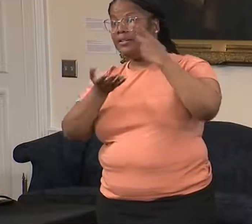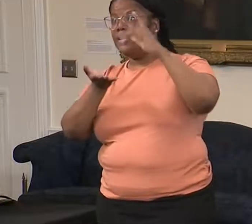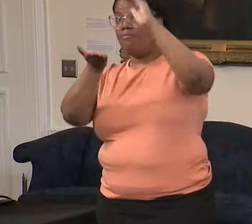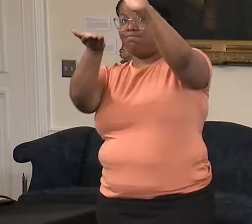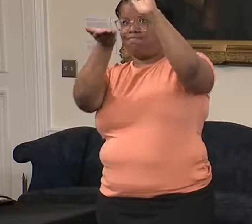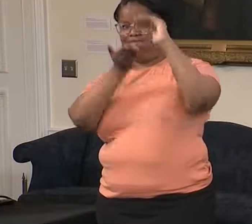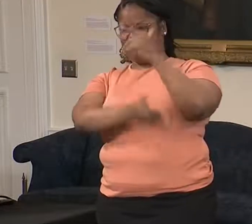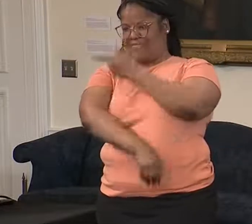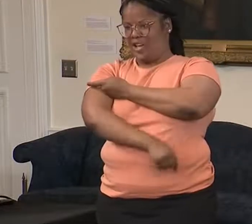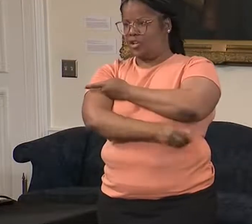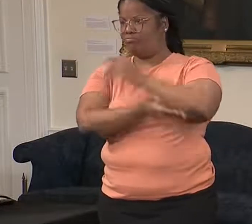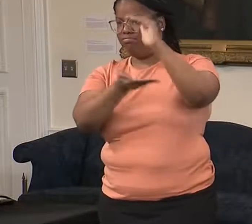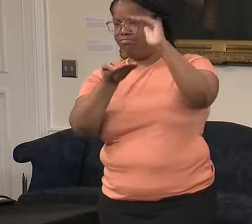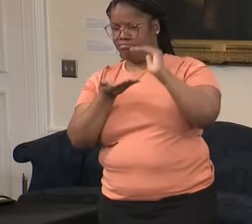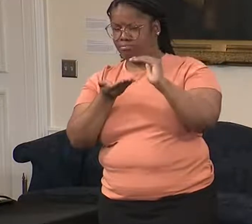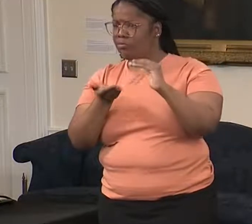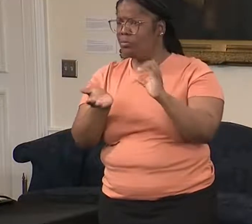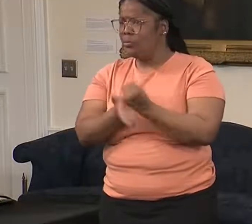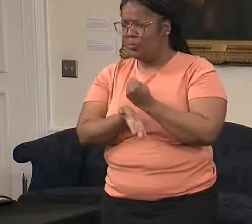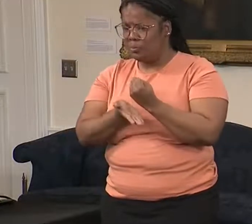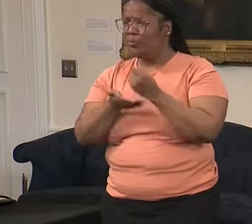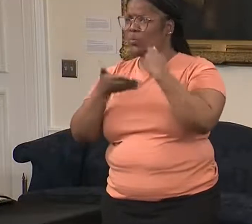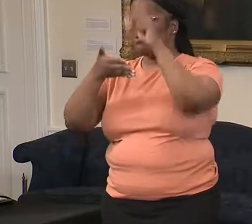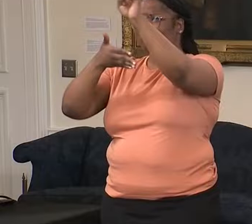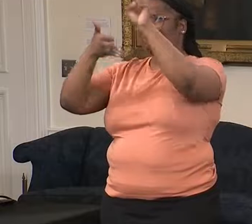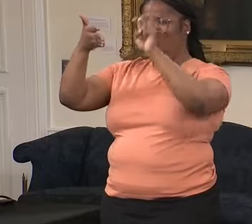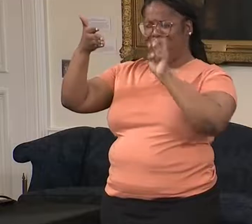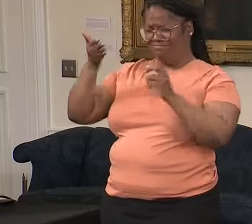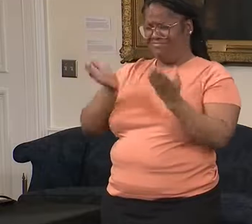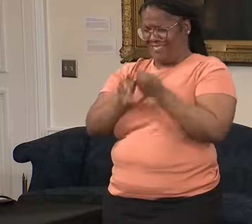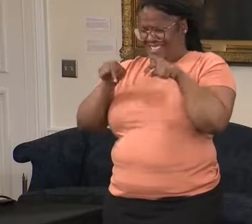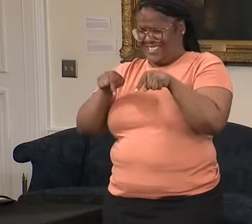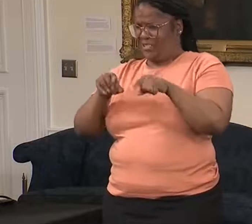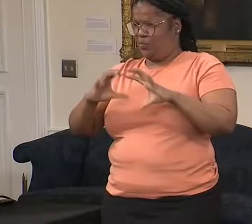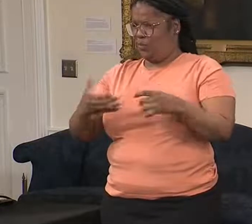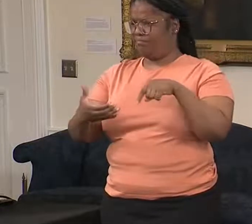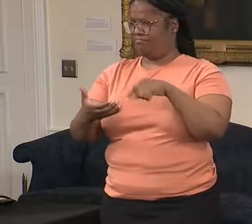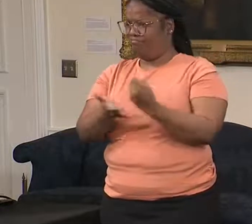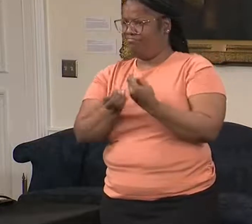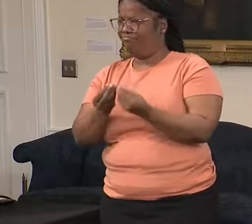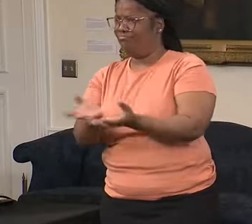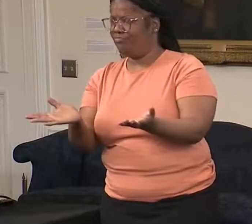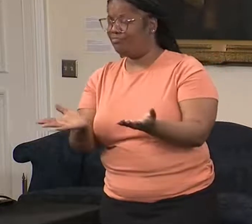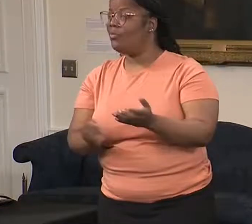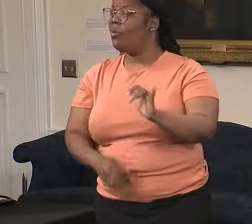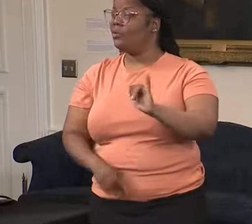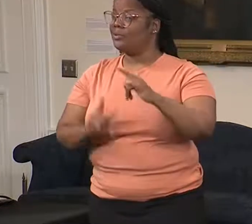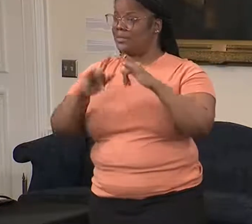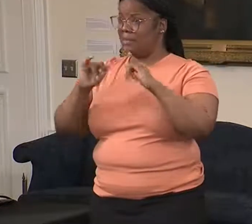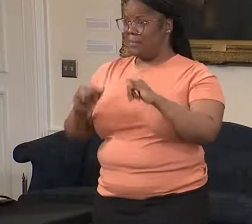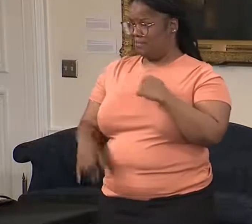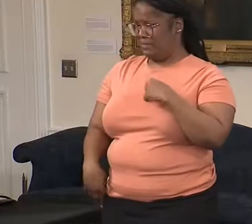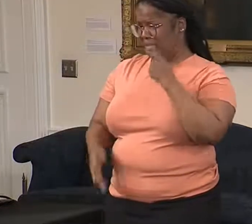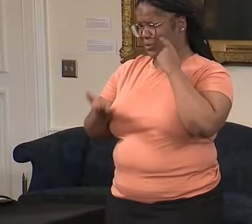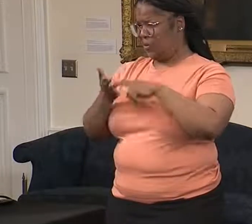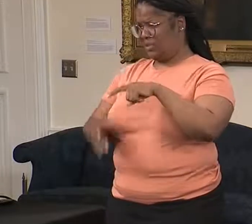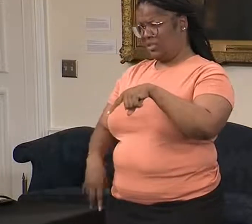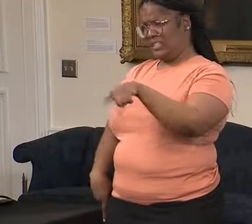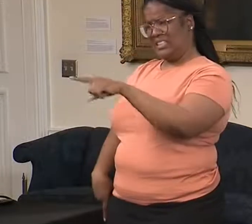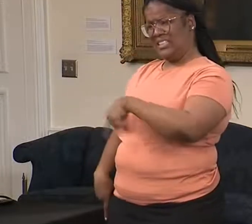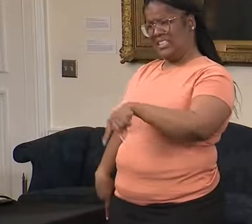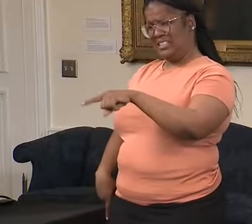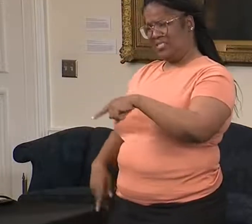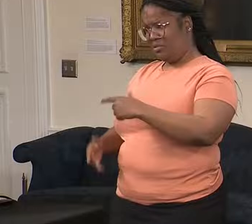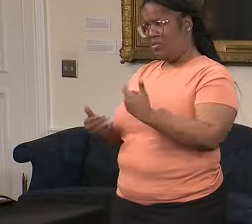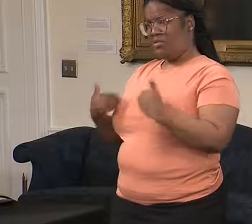built the infrastructure. We saw this coming, which is why we started the pre-registration last week to get ready and geared up. The response has been